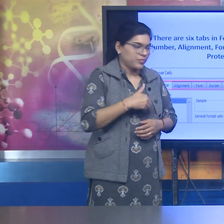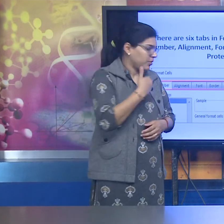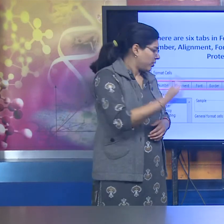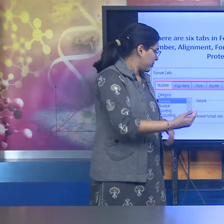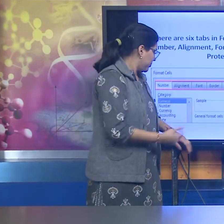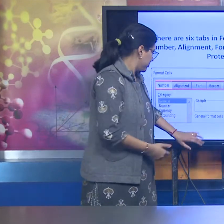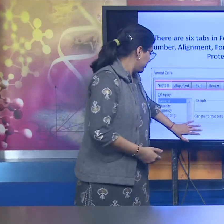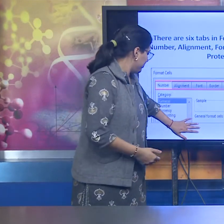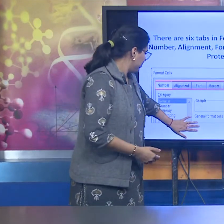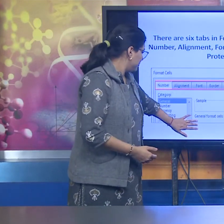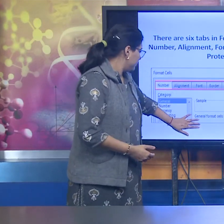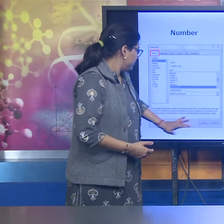protection.